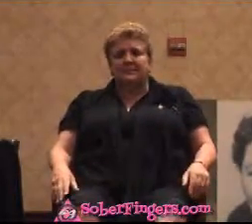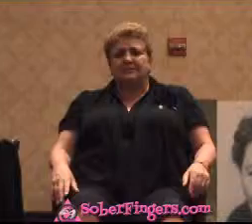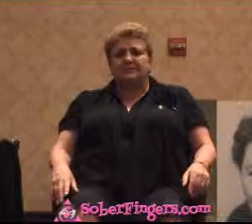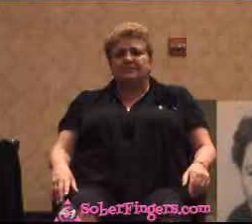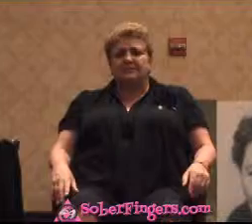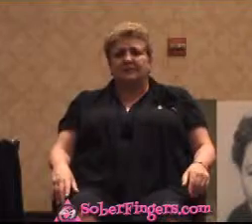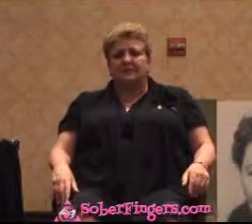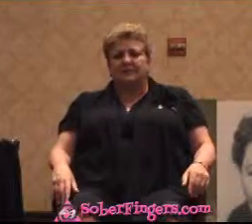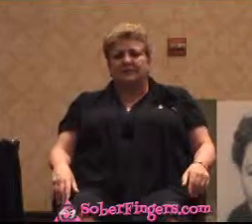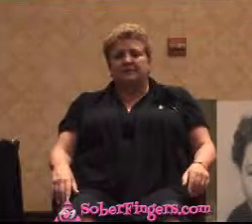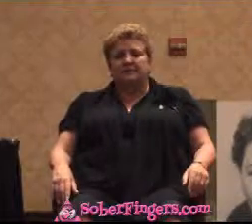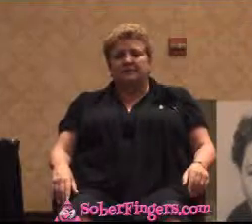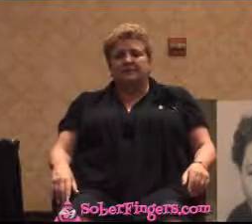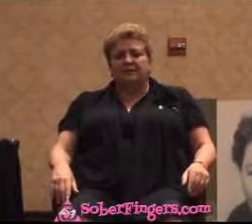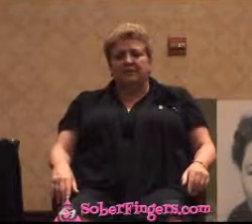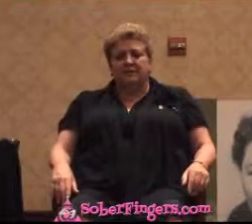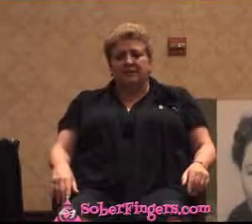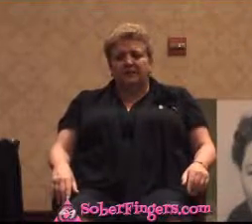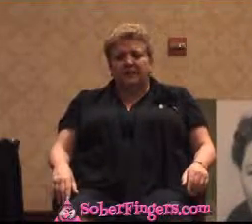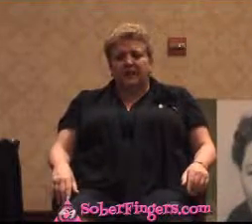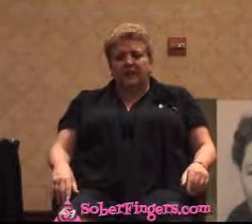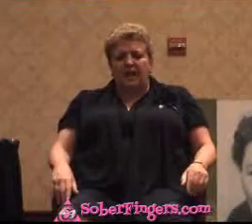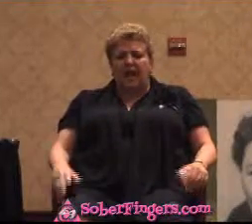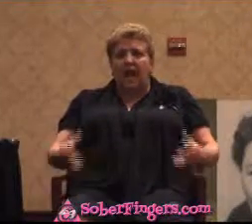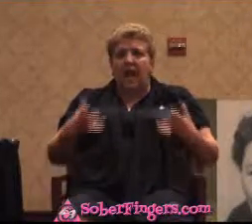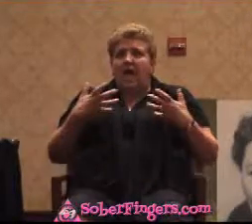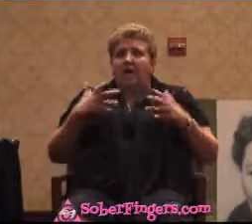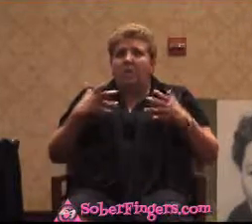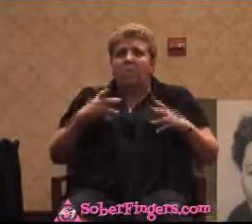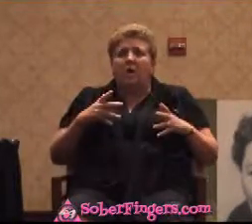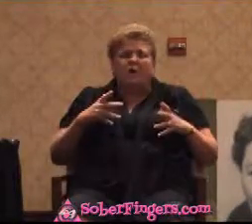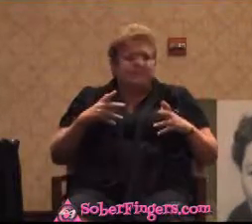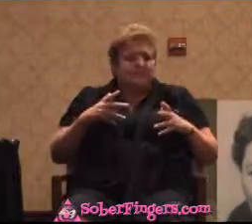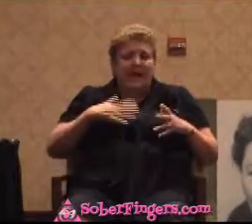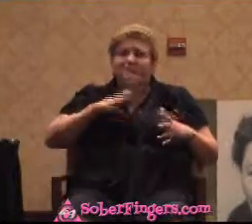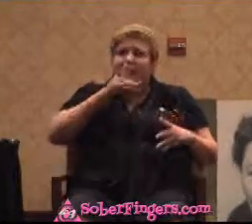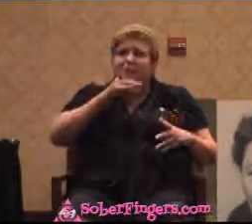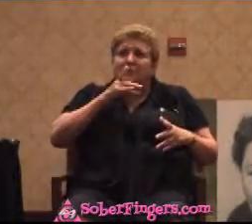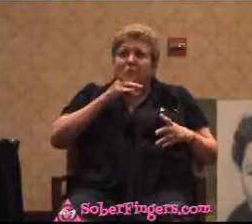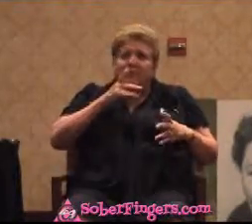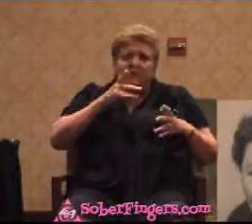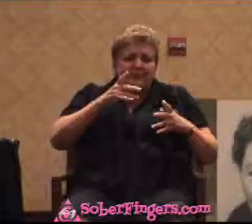I don't want to leave this on my mother, and I don't want to leave this on my father.